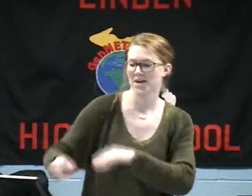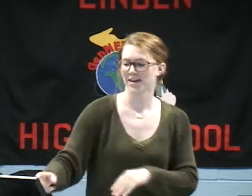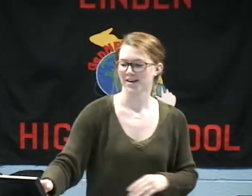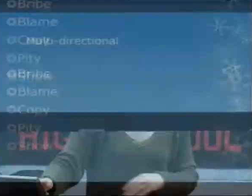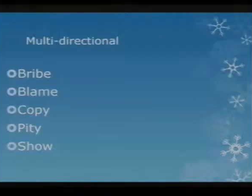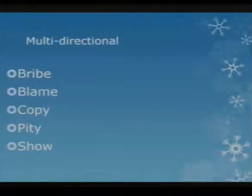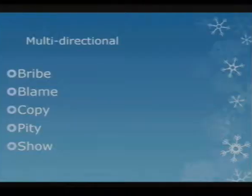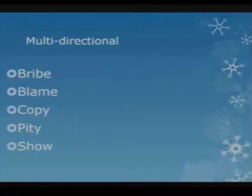just